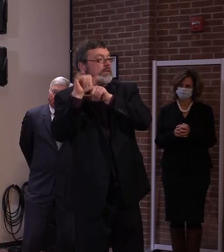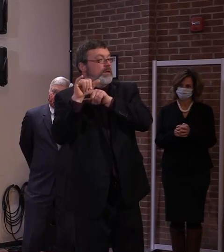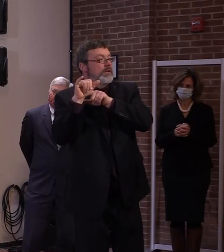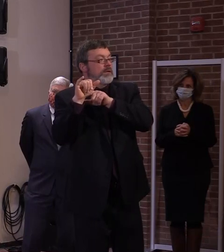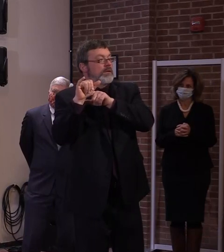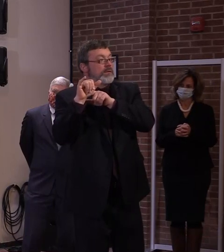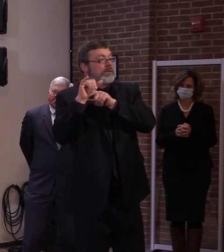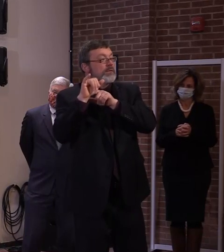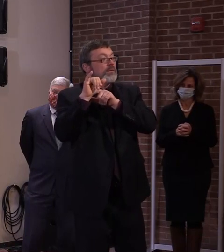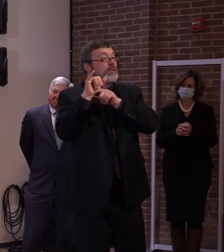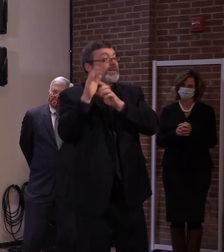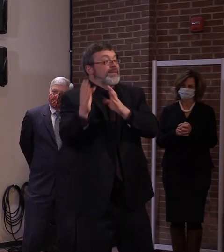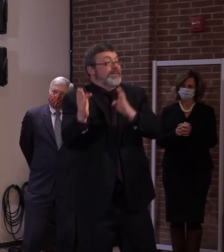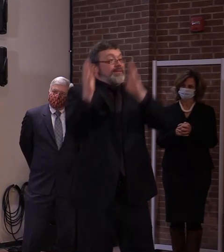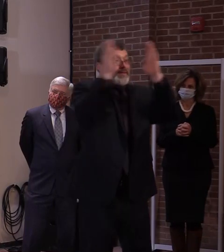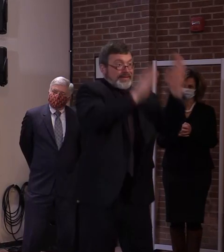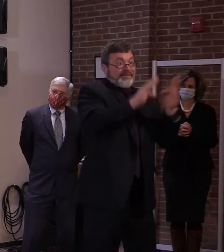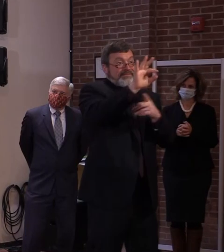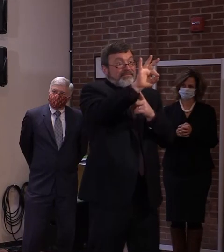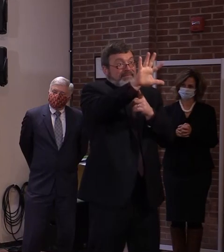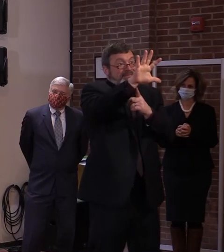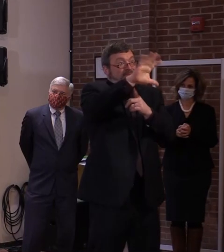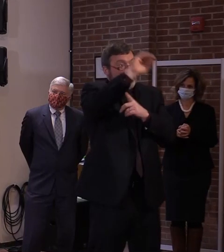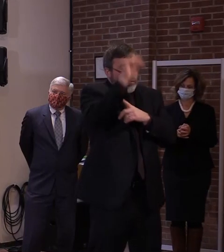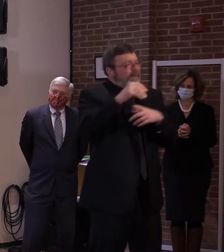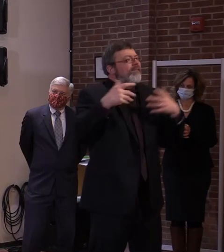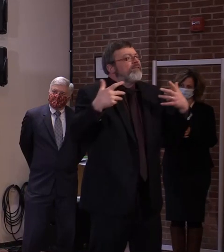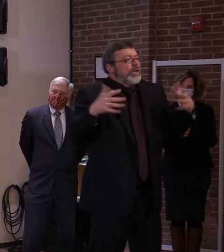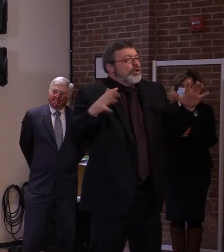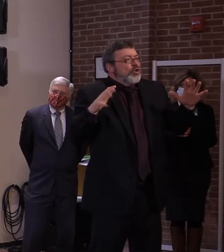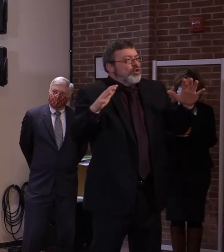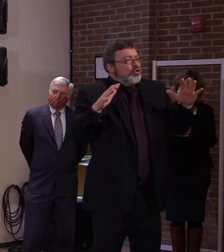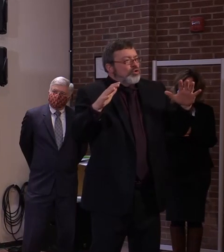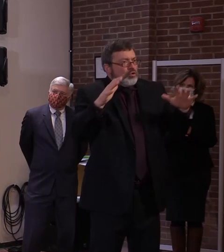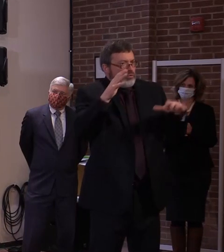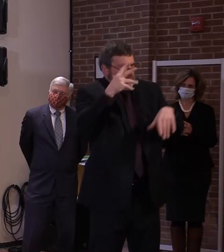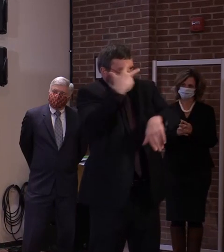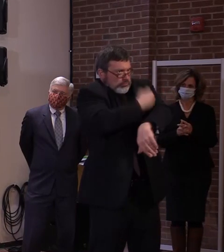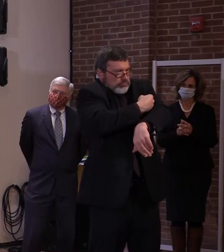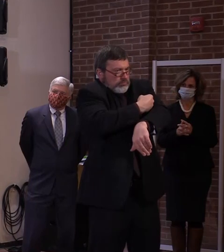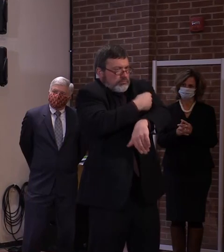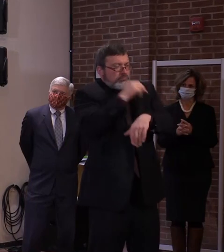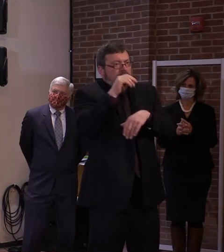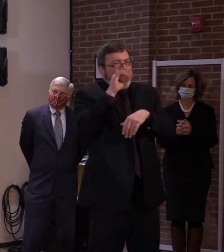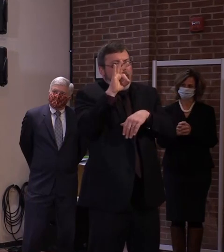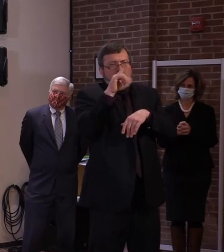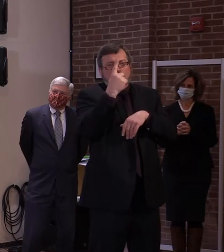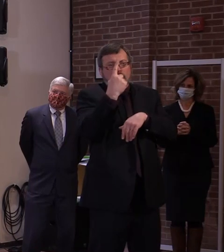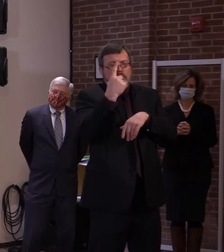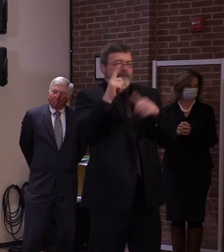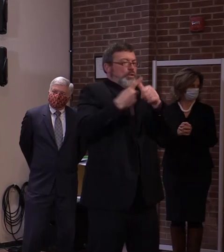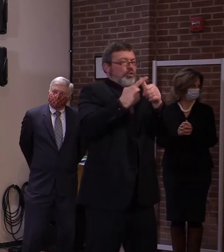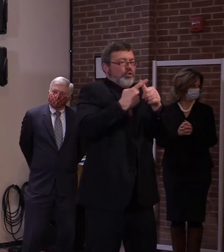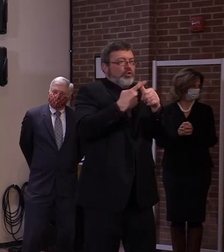95% of adults have had at least one dose of vaccine, and 5% have not.